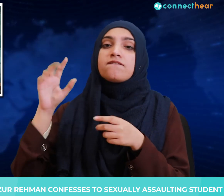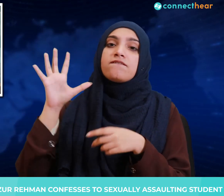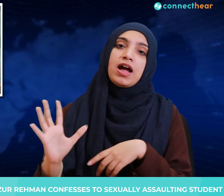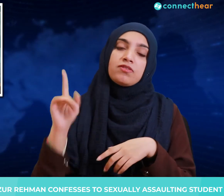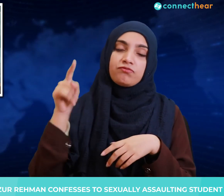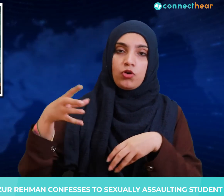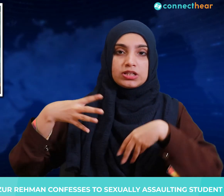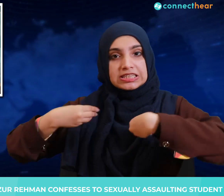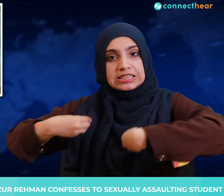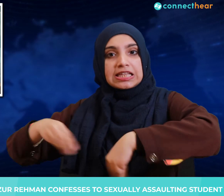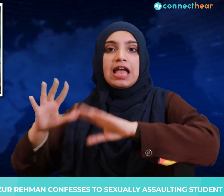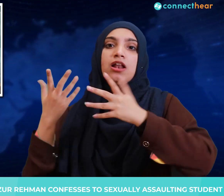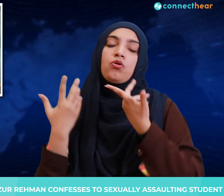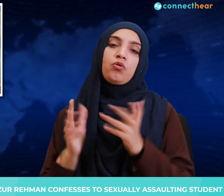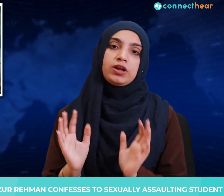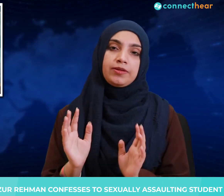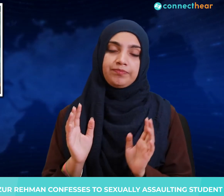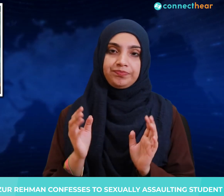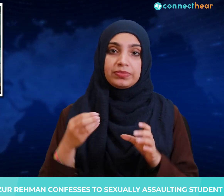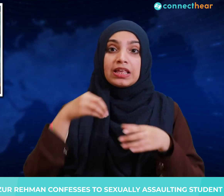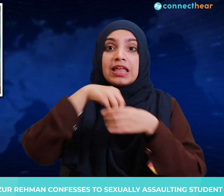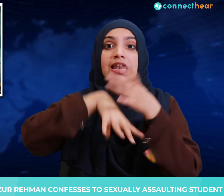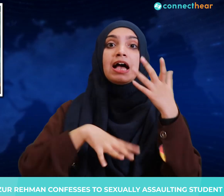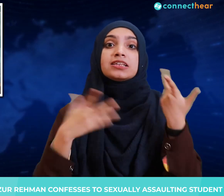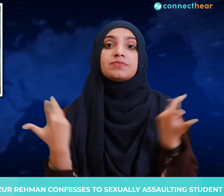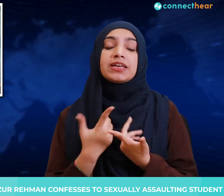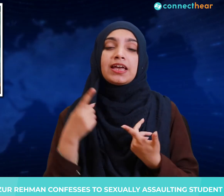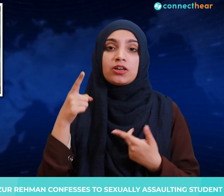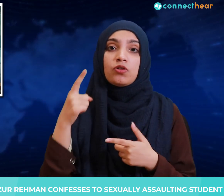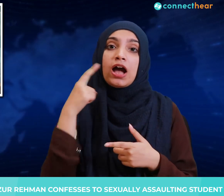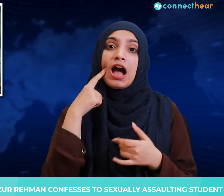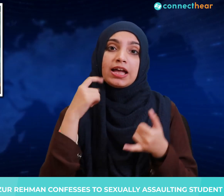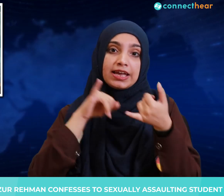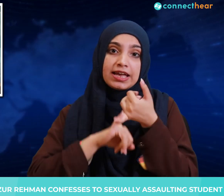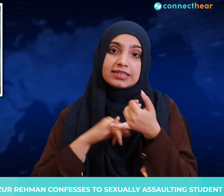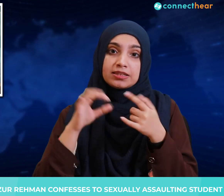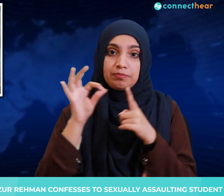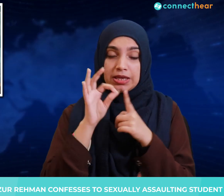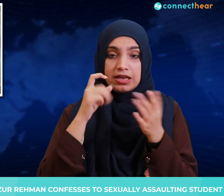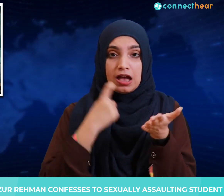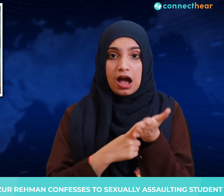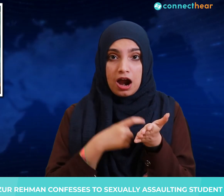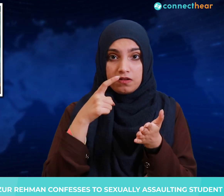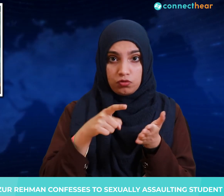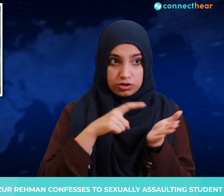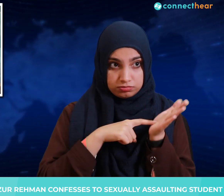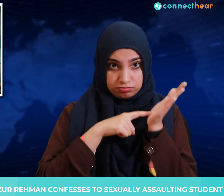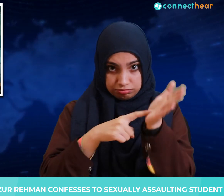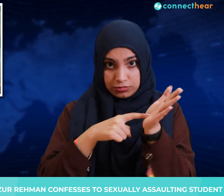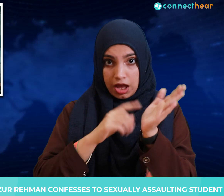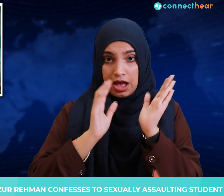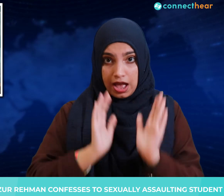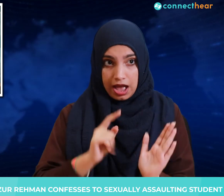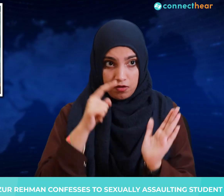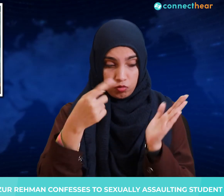the script was sent to ISPR for approval since the story revolves around Kashmir.